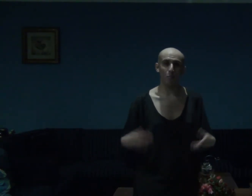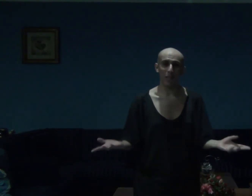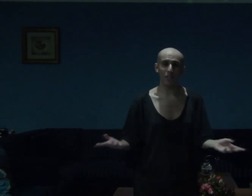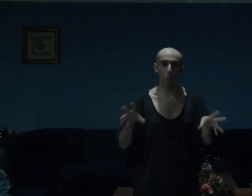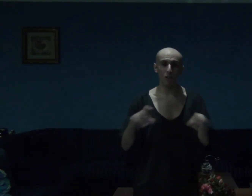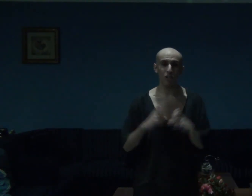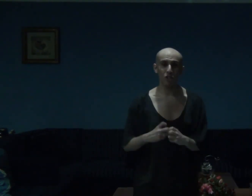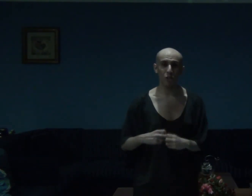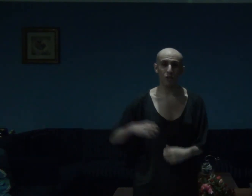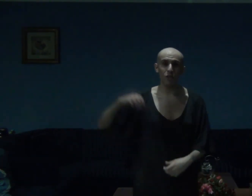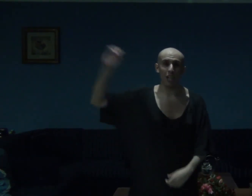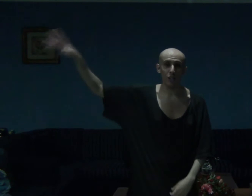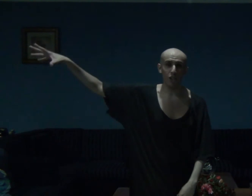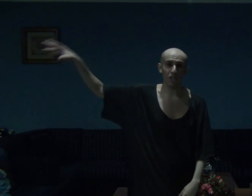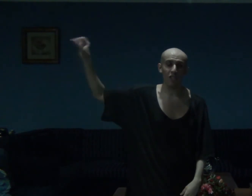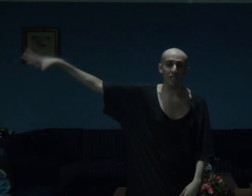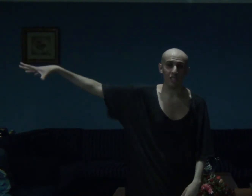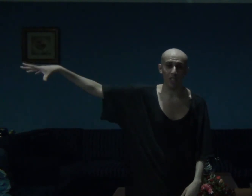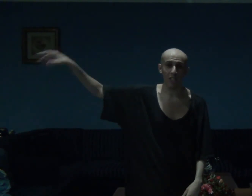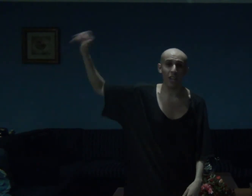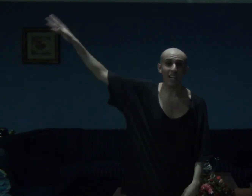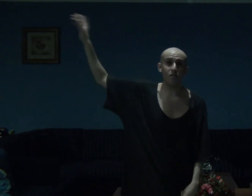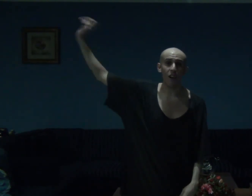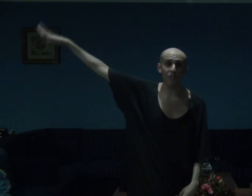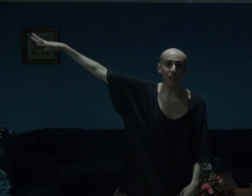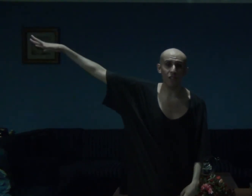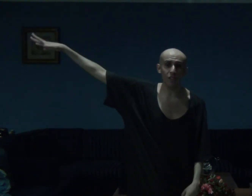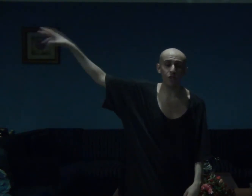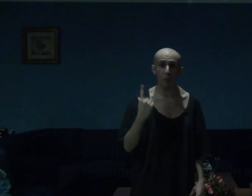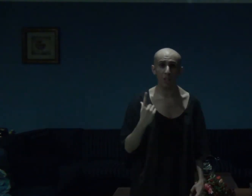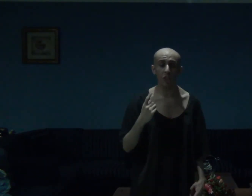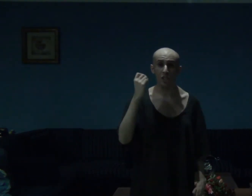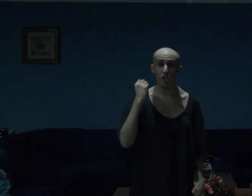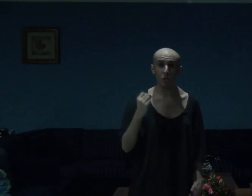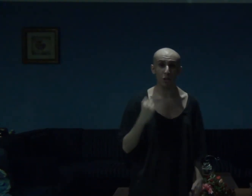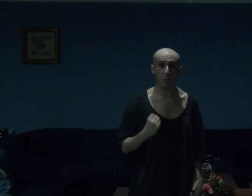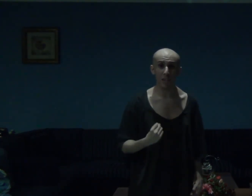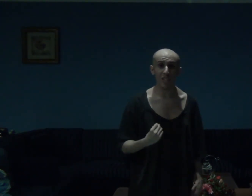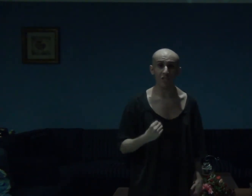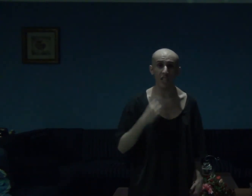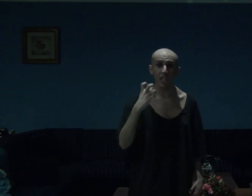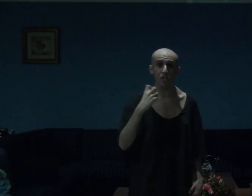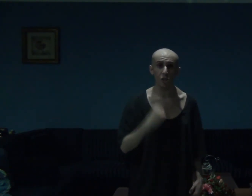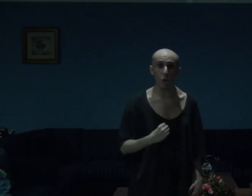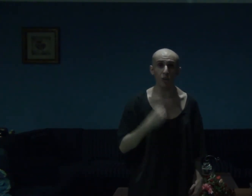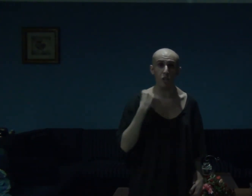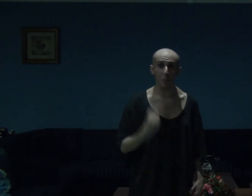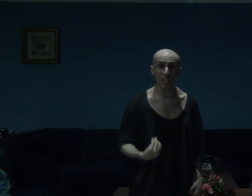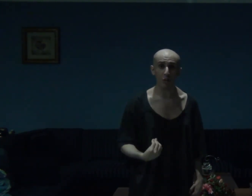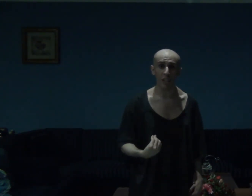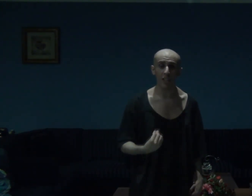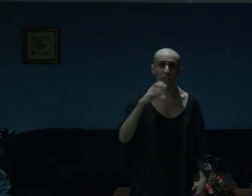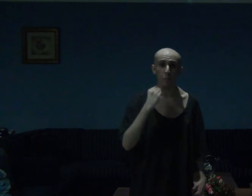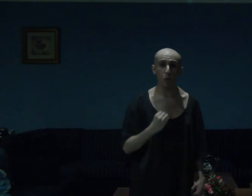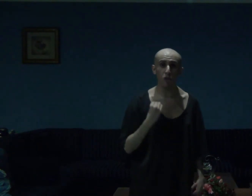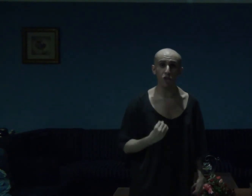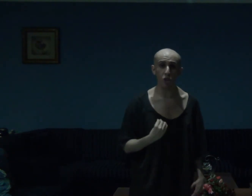But Morgan Jones had lost his son, as have others, but it's so surprising and so inspiring that Morgan